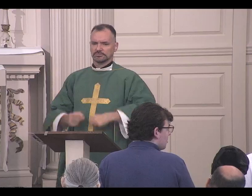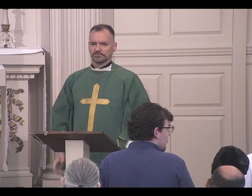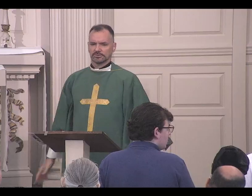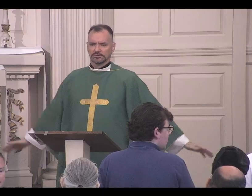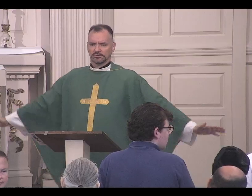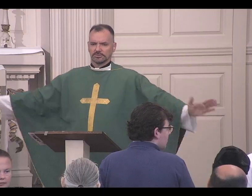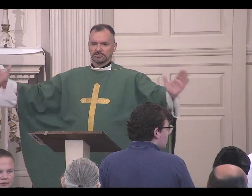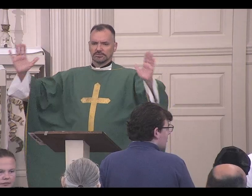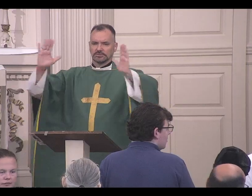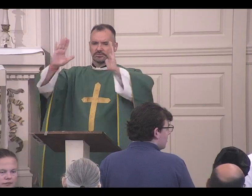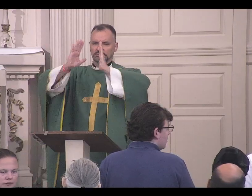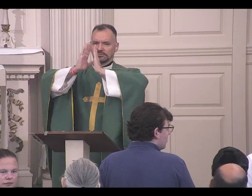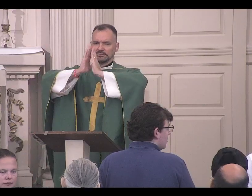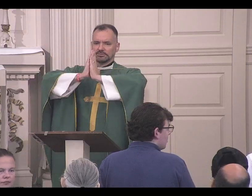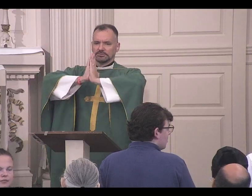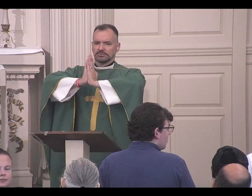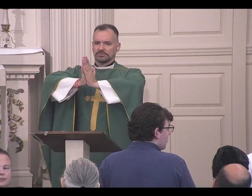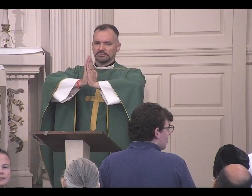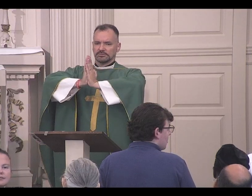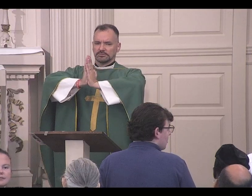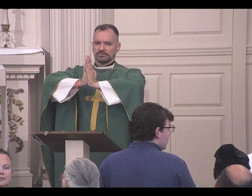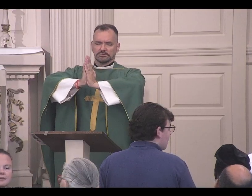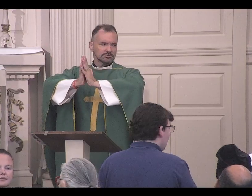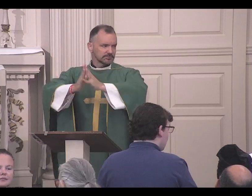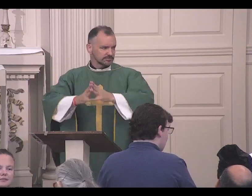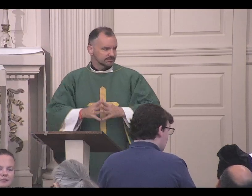name, amen.